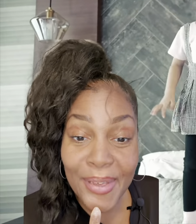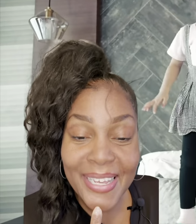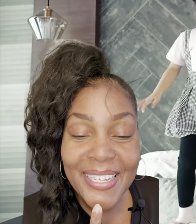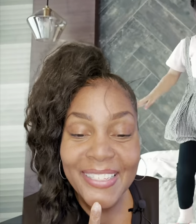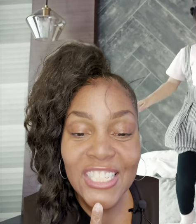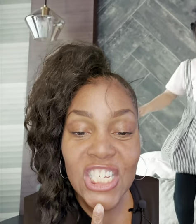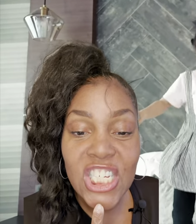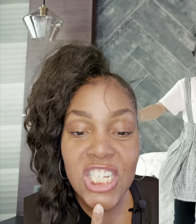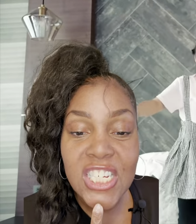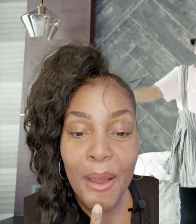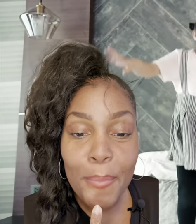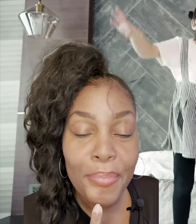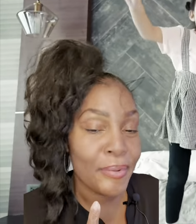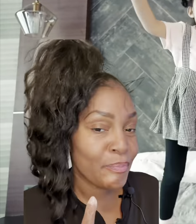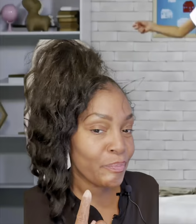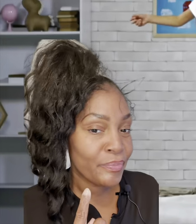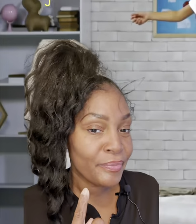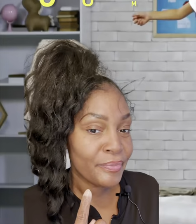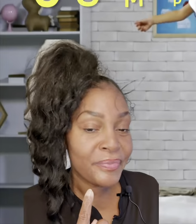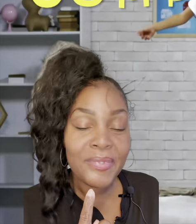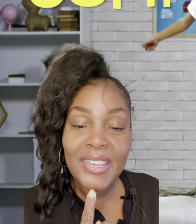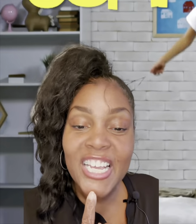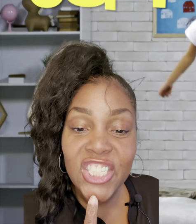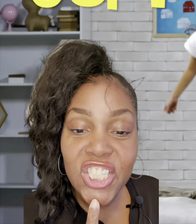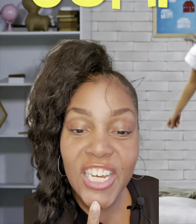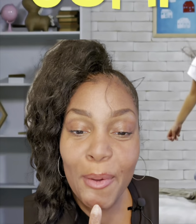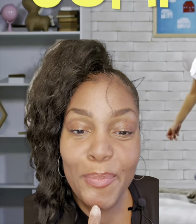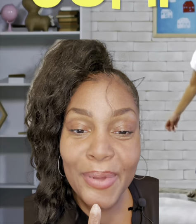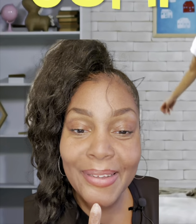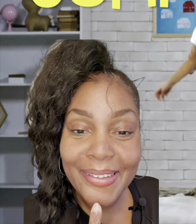Jump. Jump.